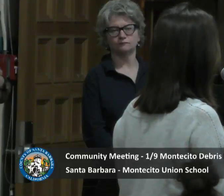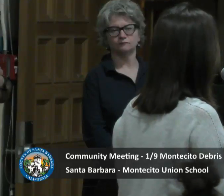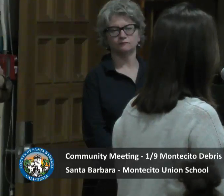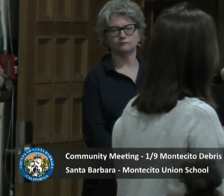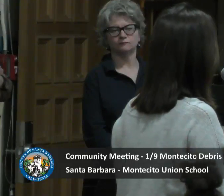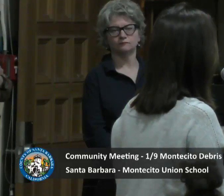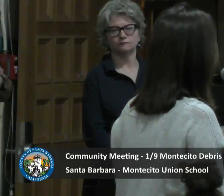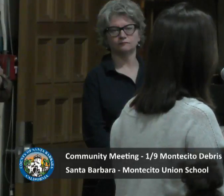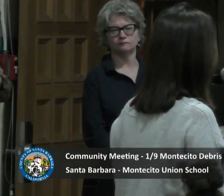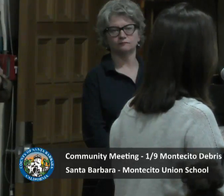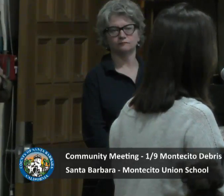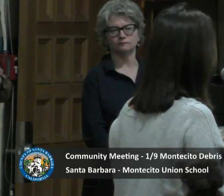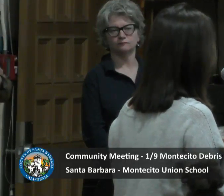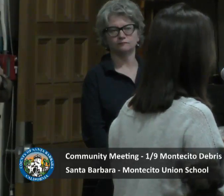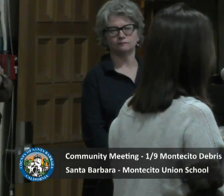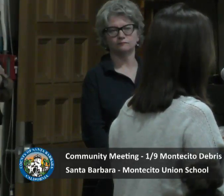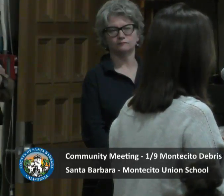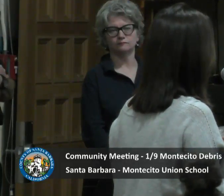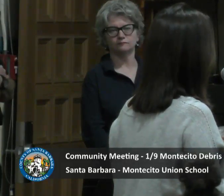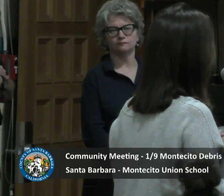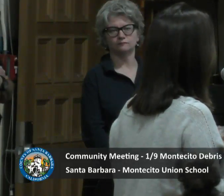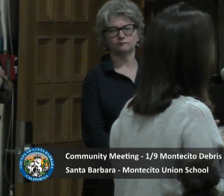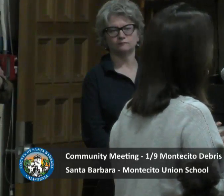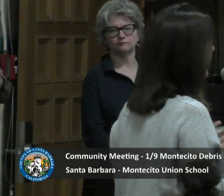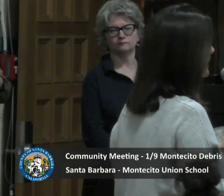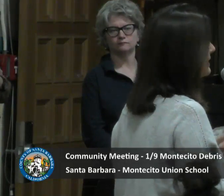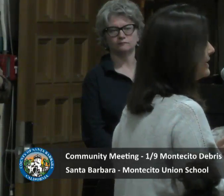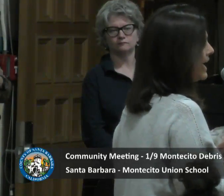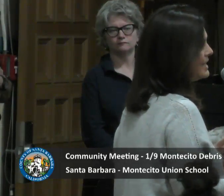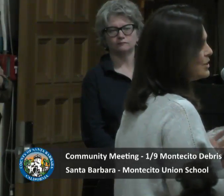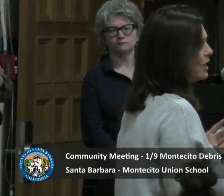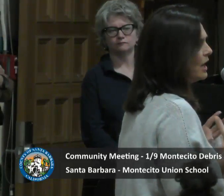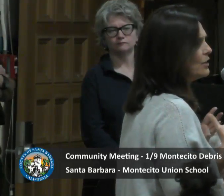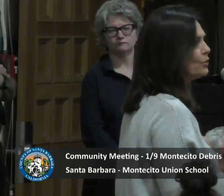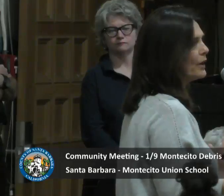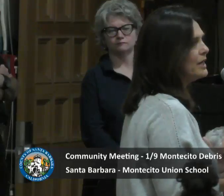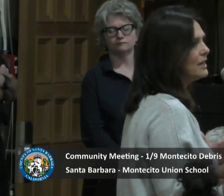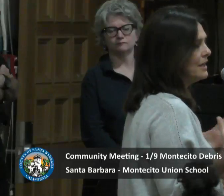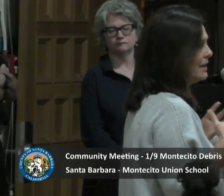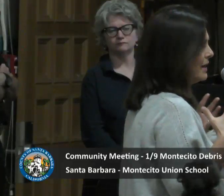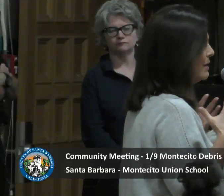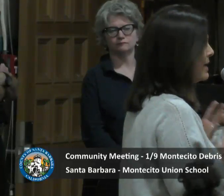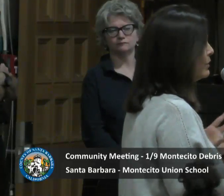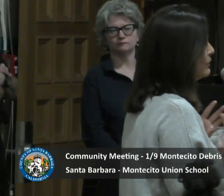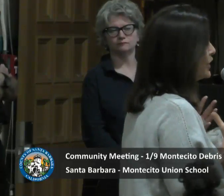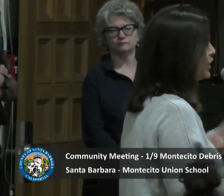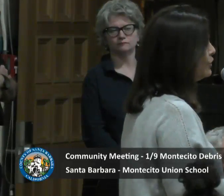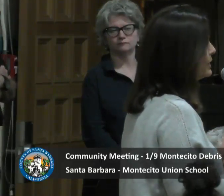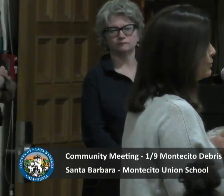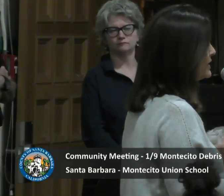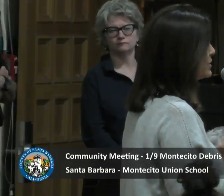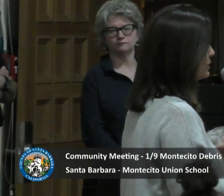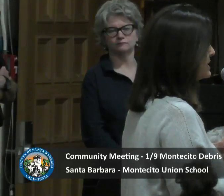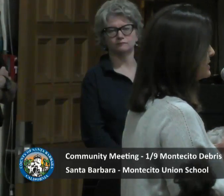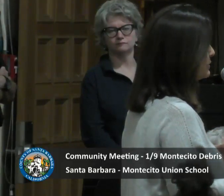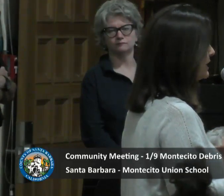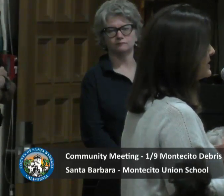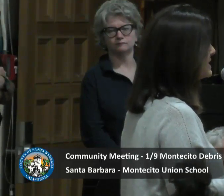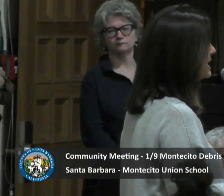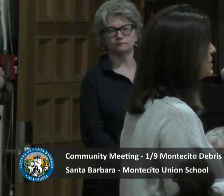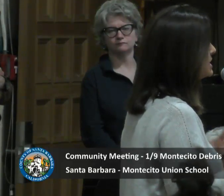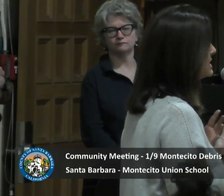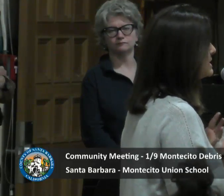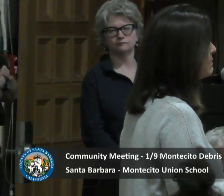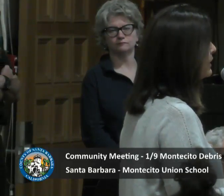And Montecito, more than anything, has a great amount of human resources. We